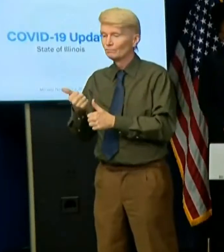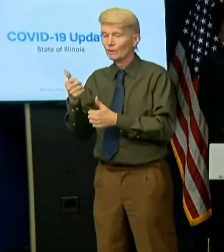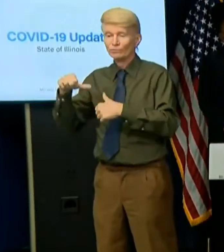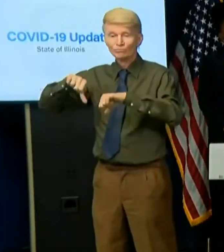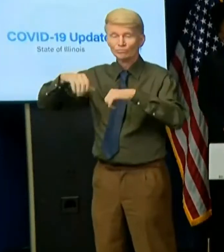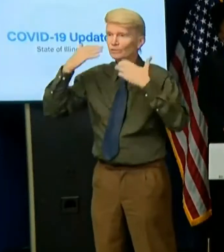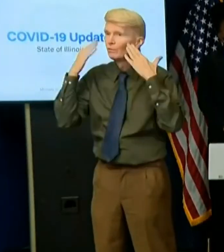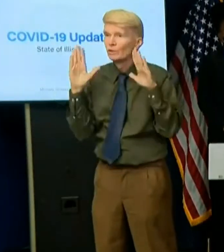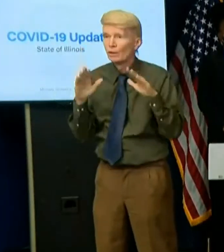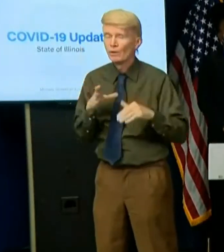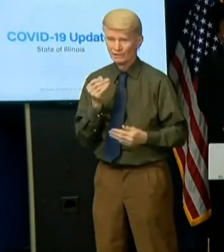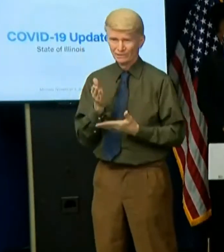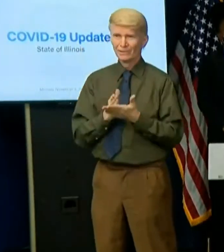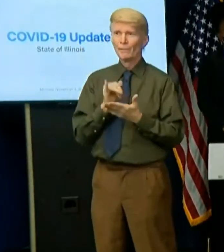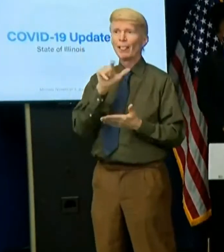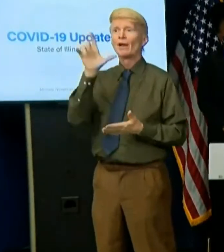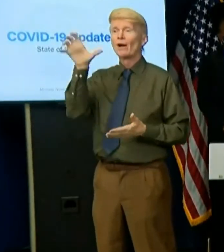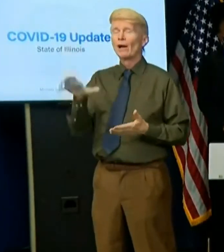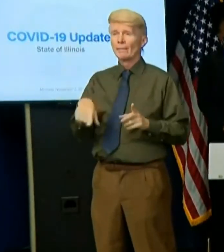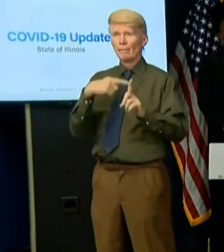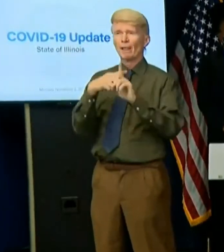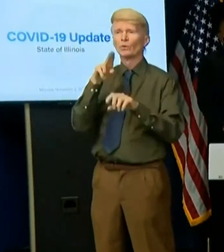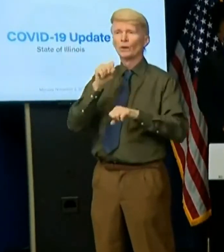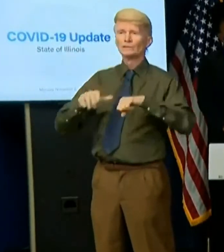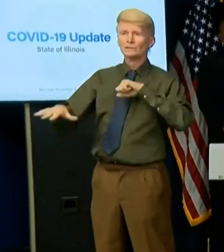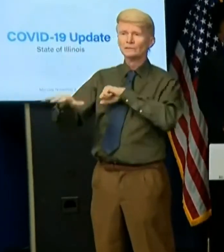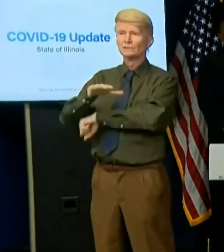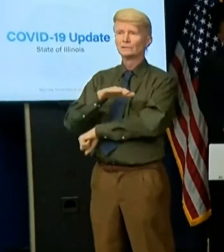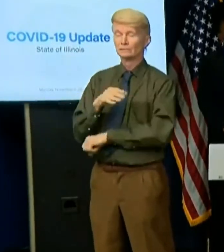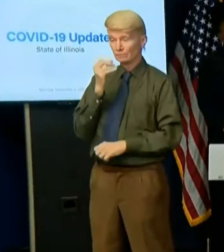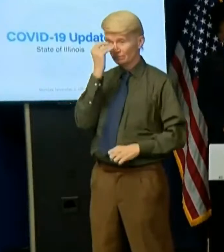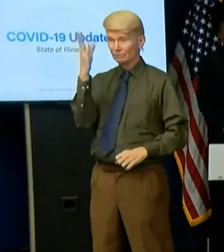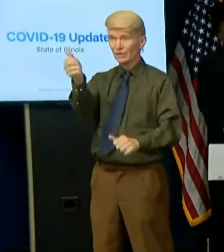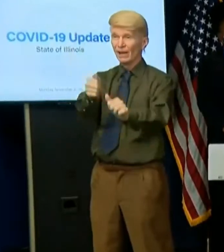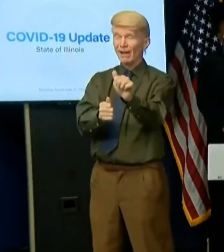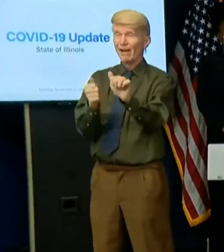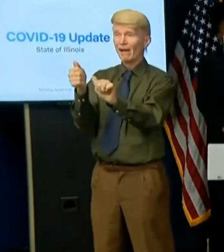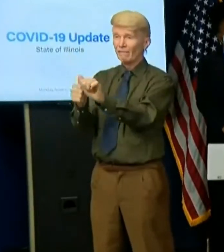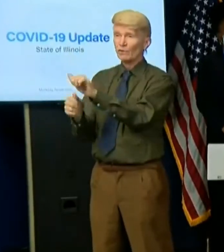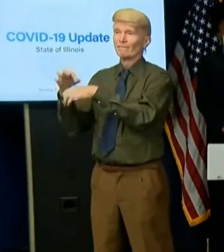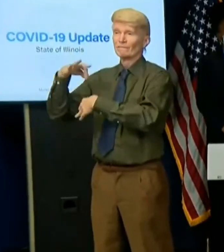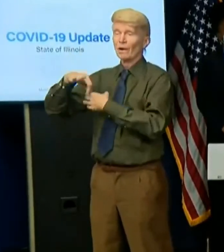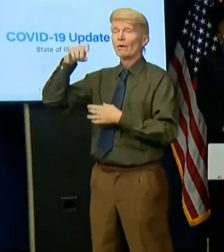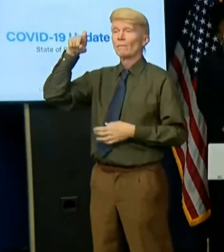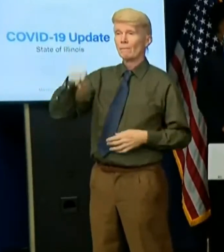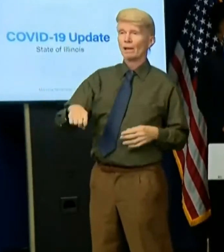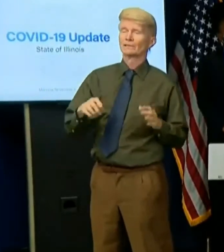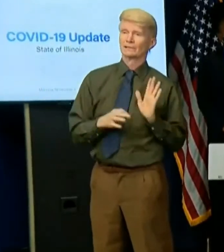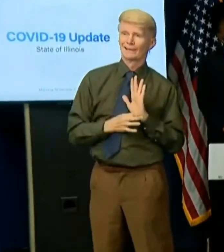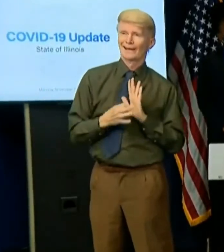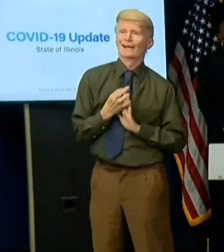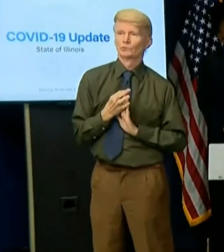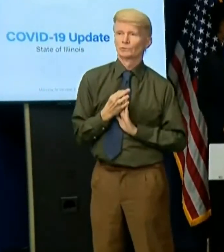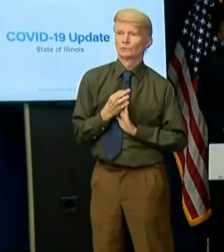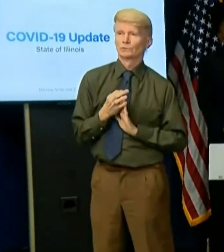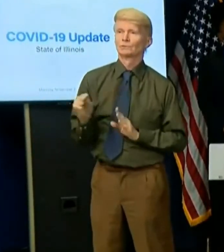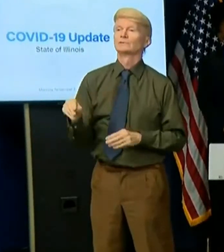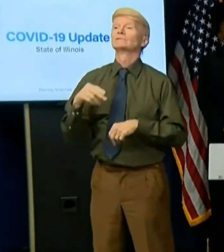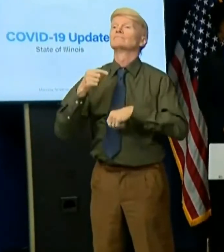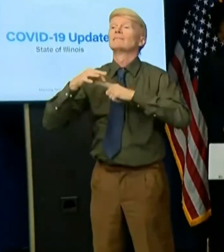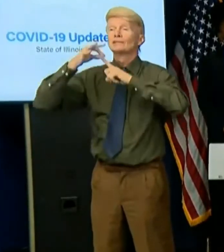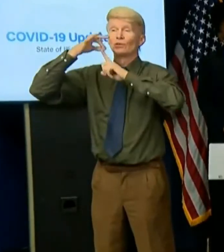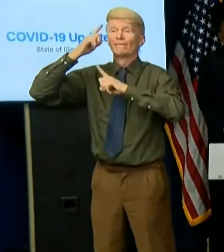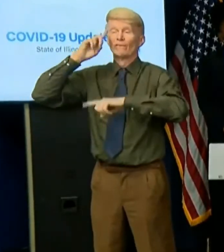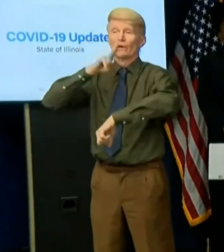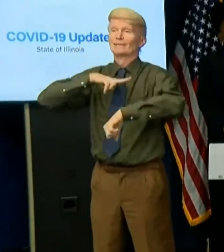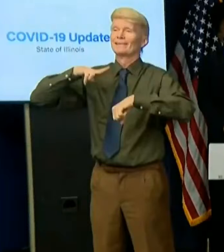states across the country. Every vote must be counted, particularly on the national level. It is very